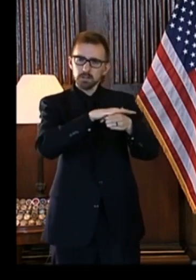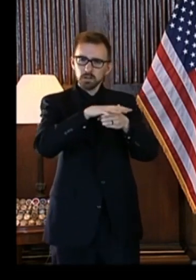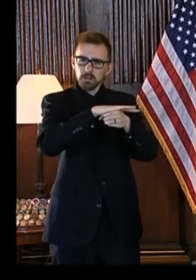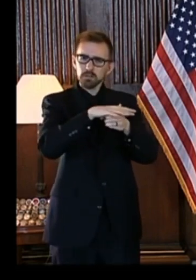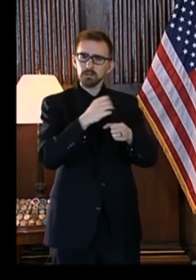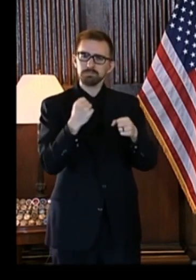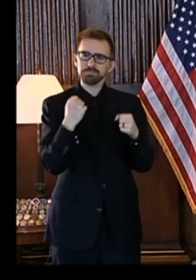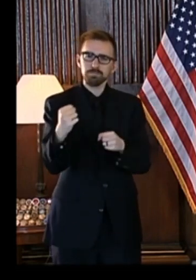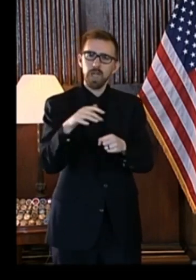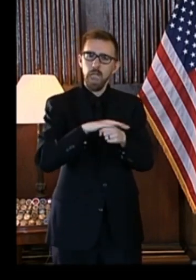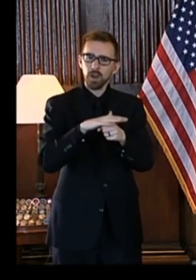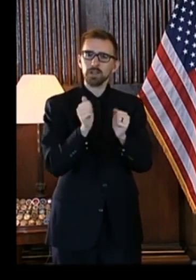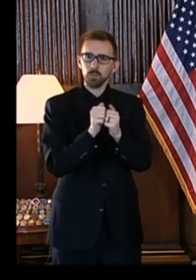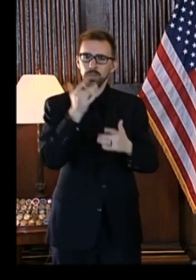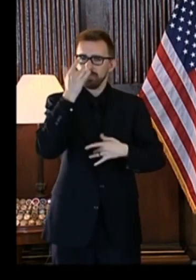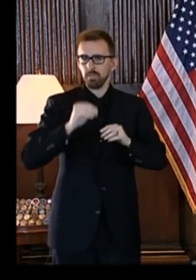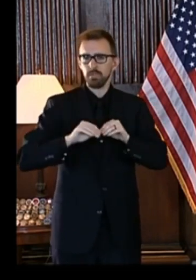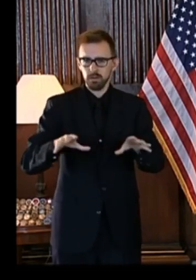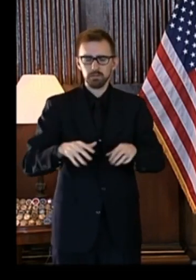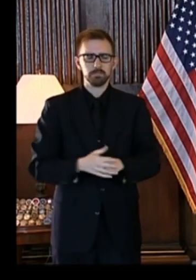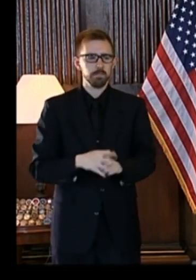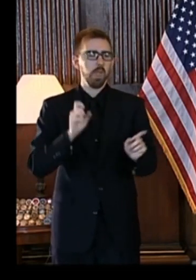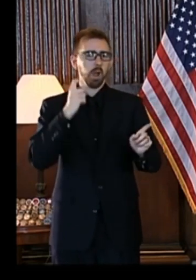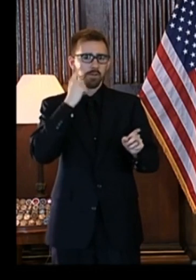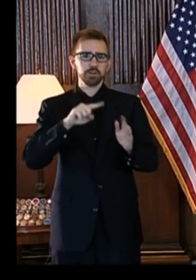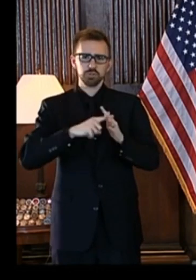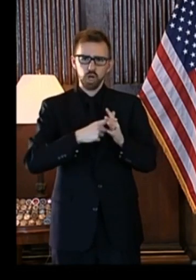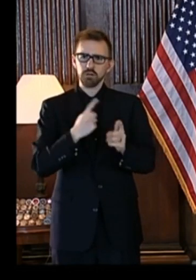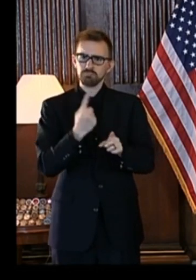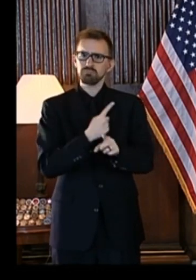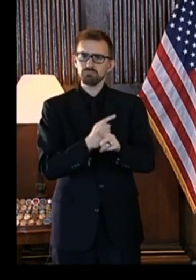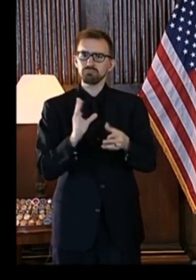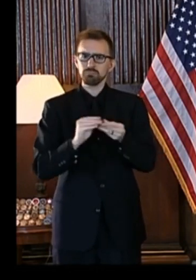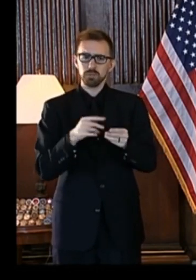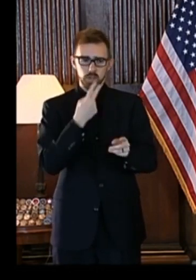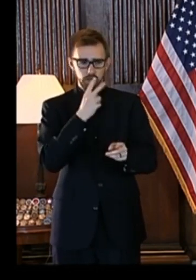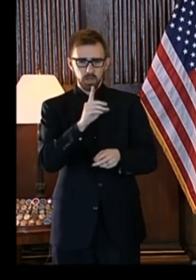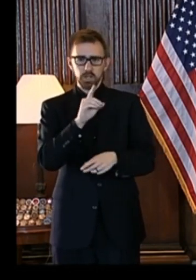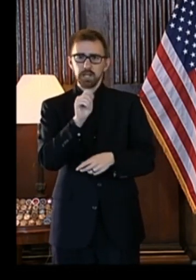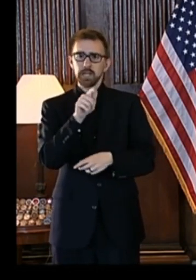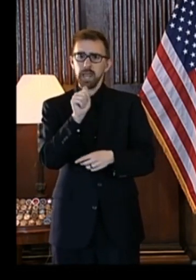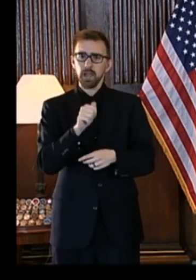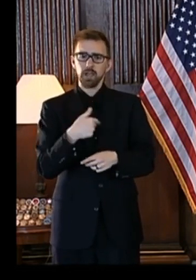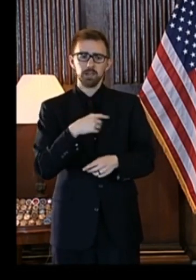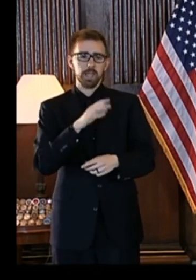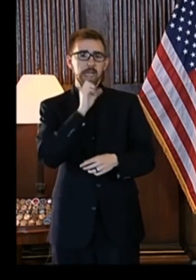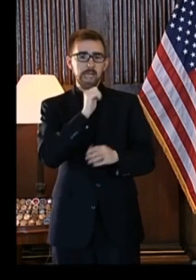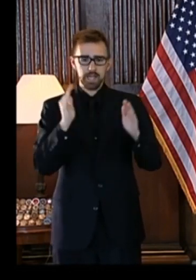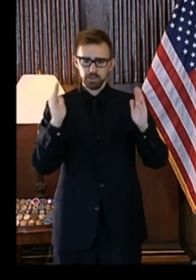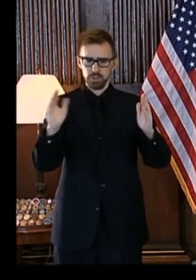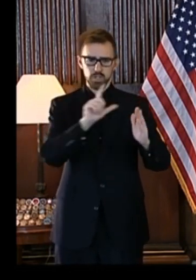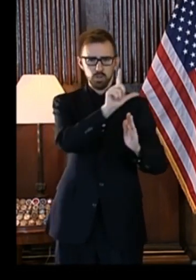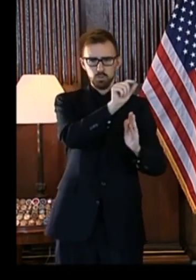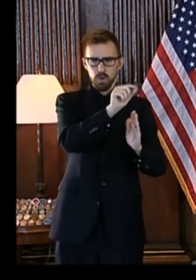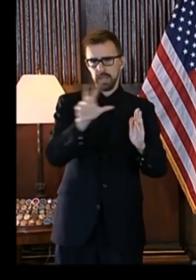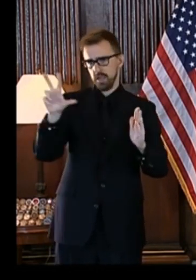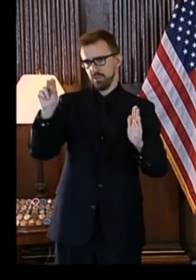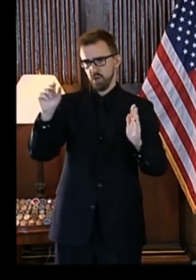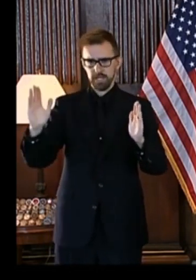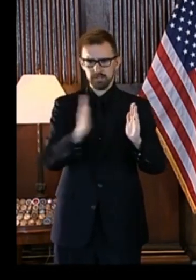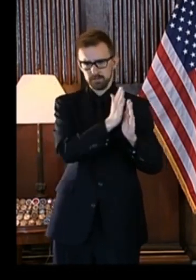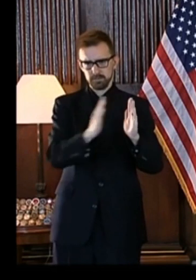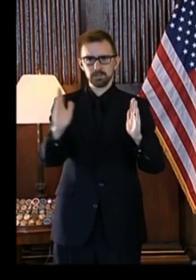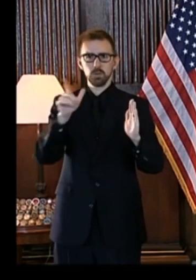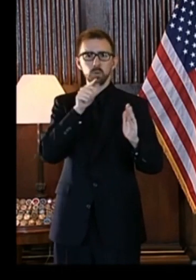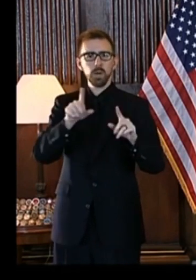think the governor started out very correctly saying if you look at our data, it's 20 and 30-year-olds that appear to be